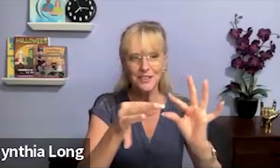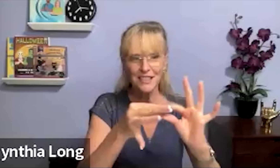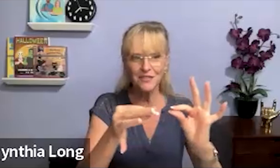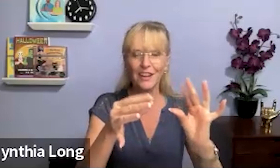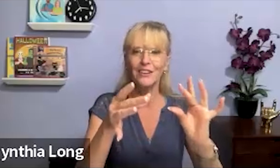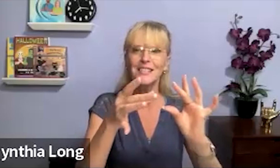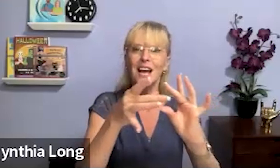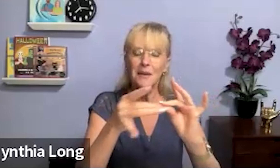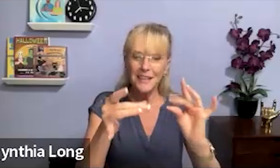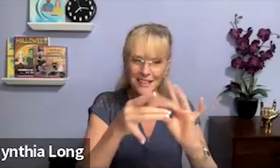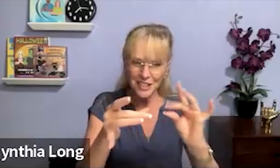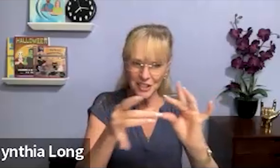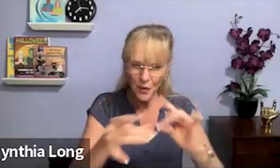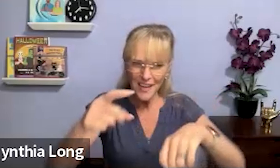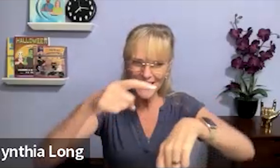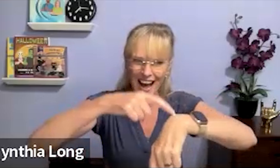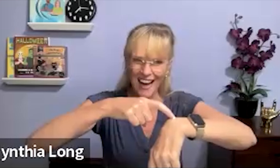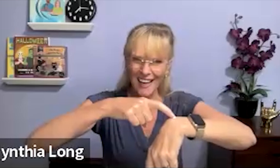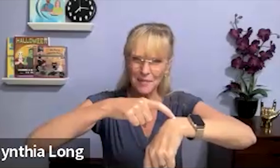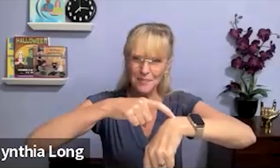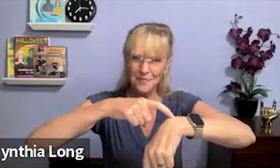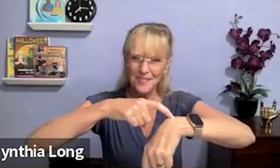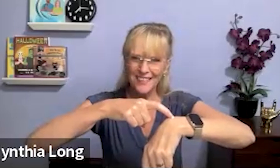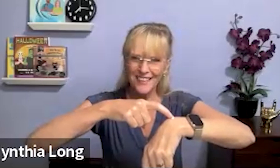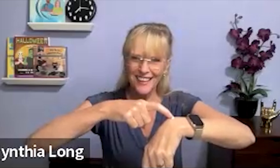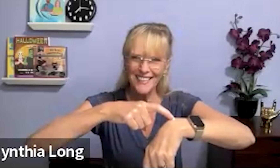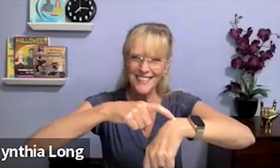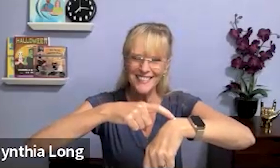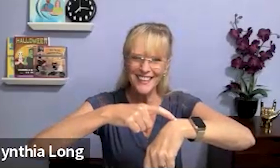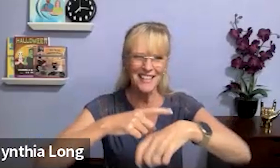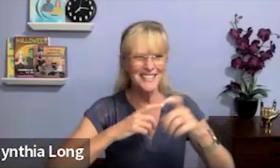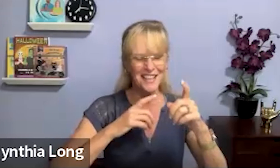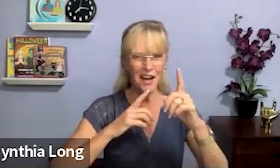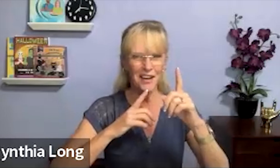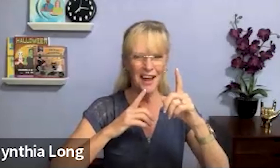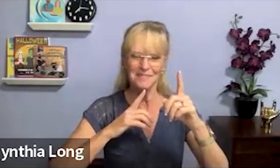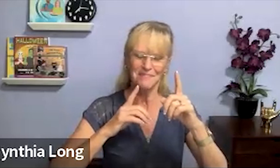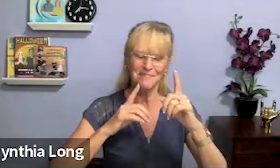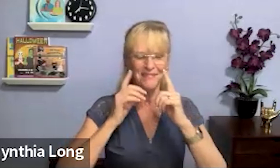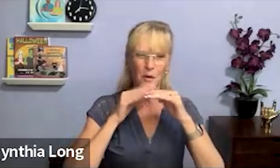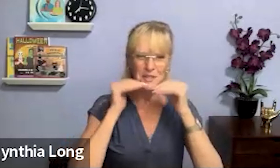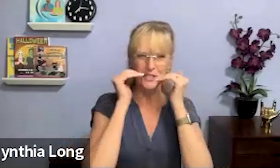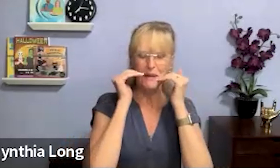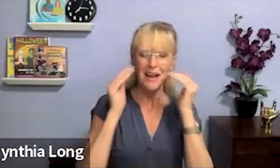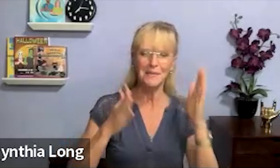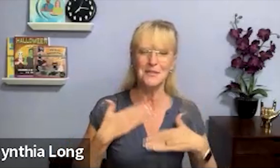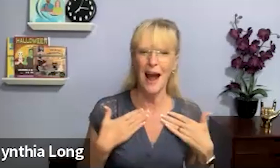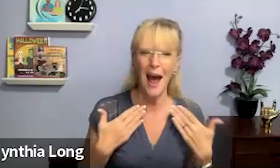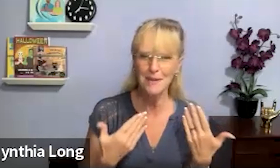or this fingers. Story time. Yes. And see that, of course, we're smiling because we're happy